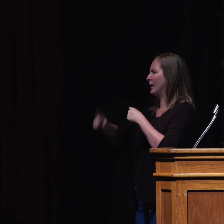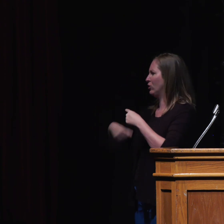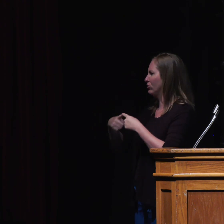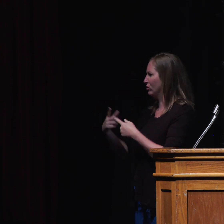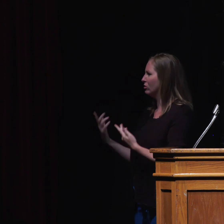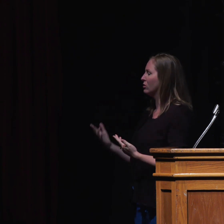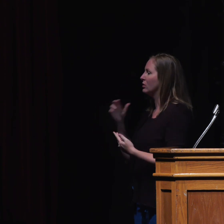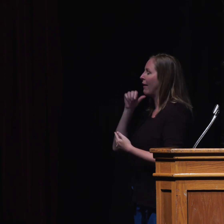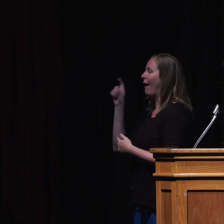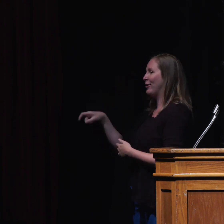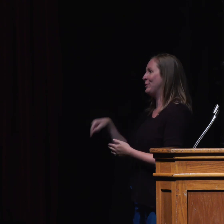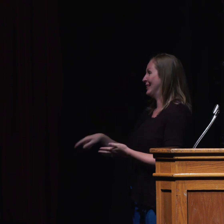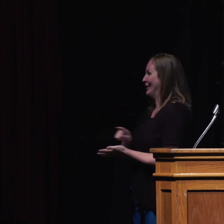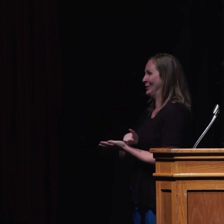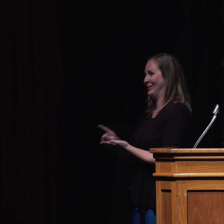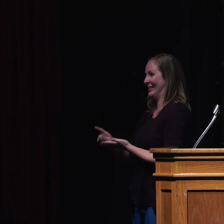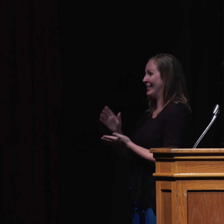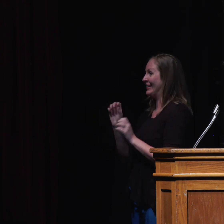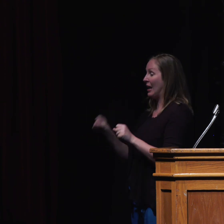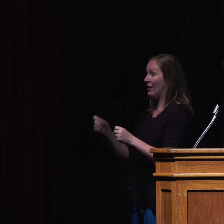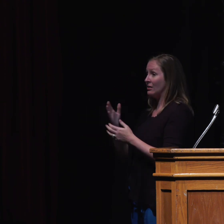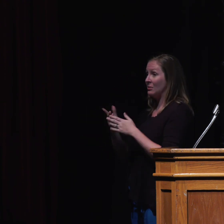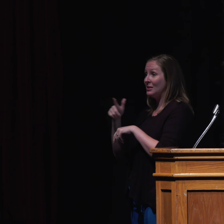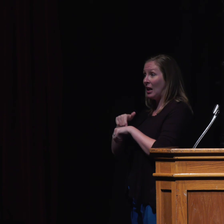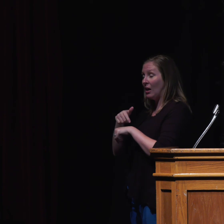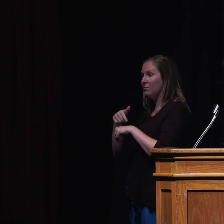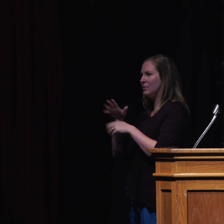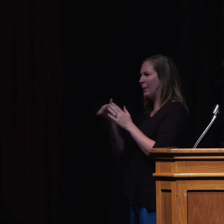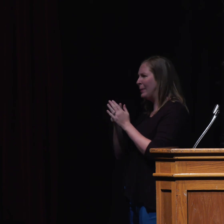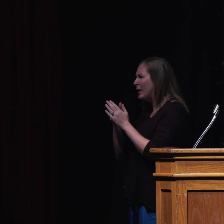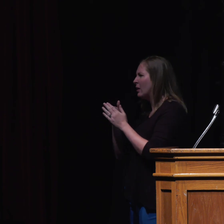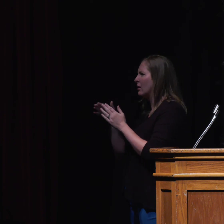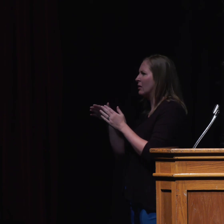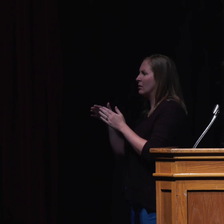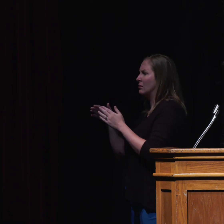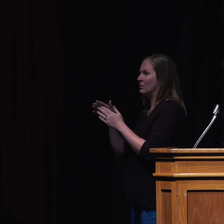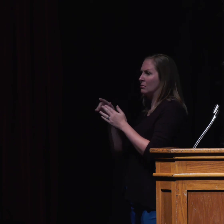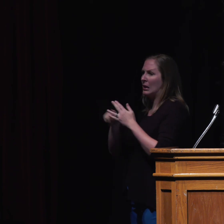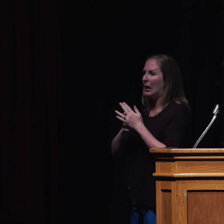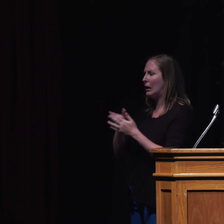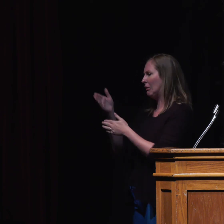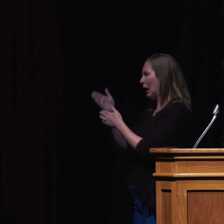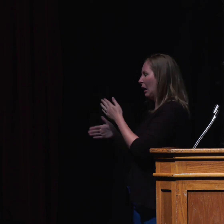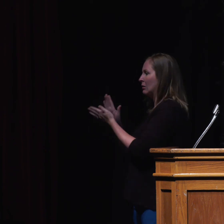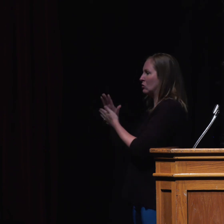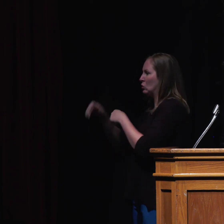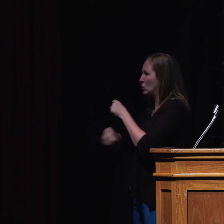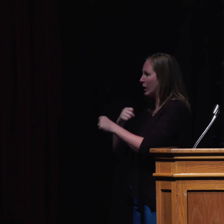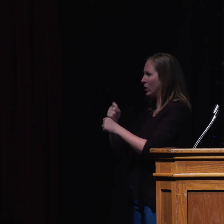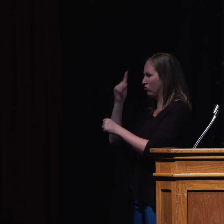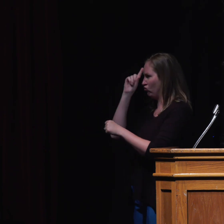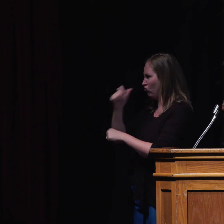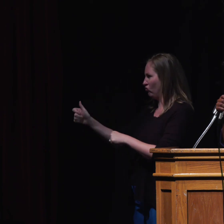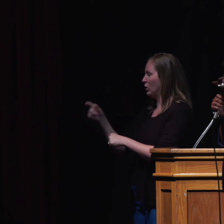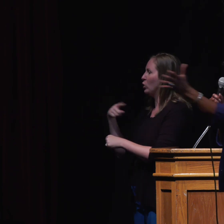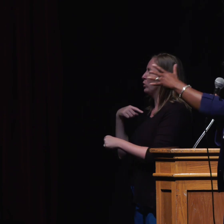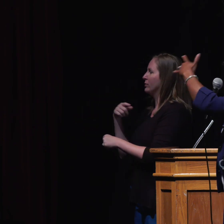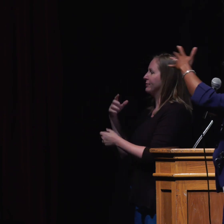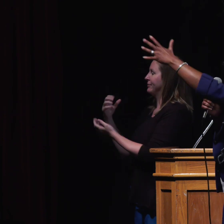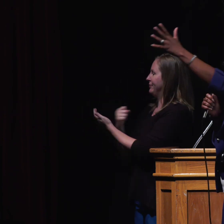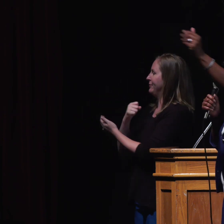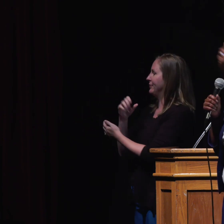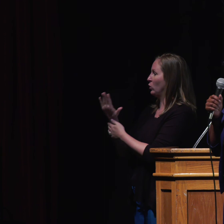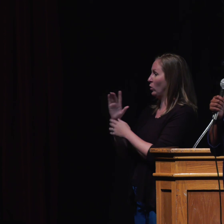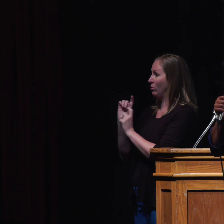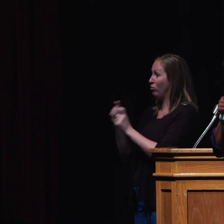doesn't have to be this week. It could be sometime during the middle, beginning, or end of the school year that you claim your prize. And again, your prize